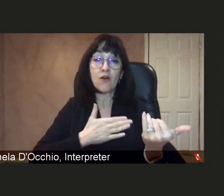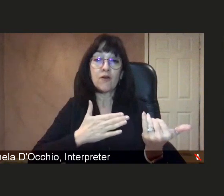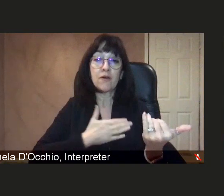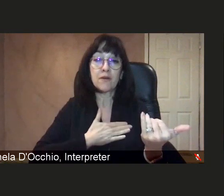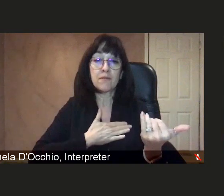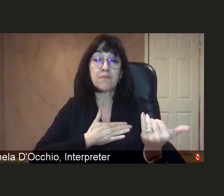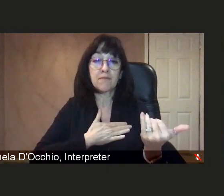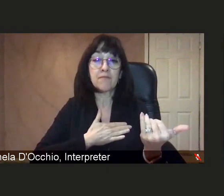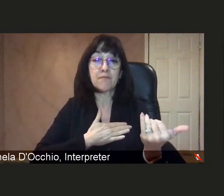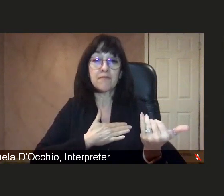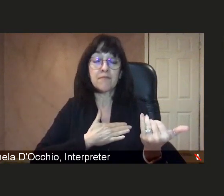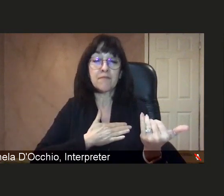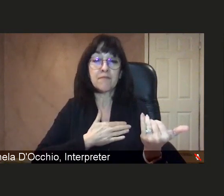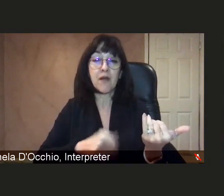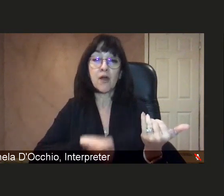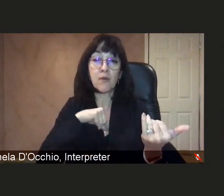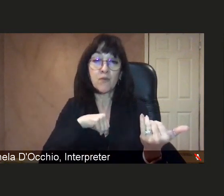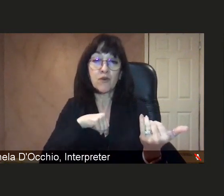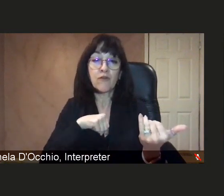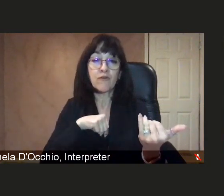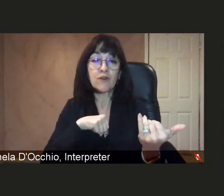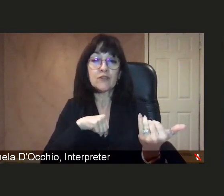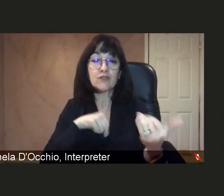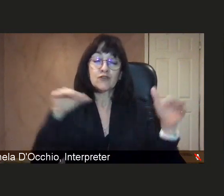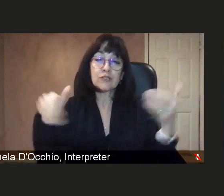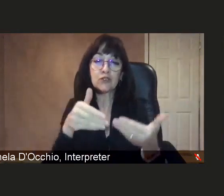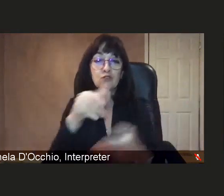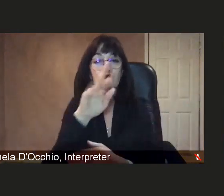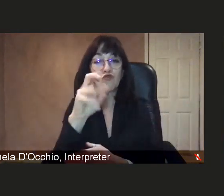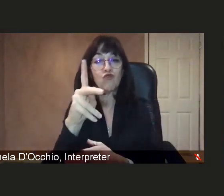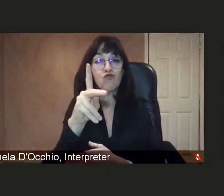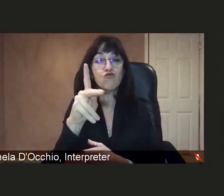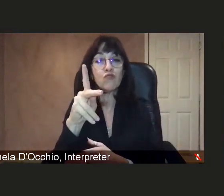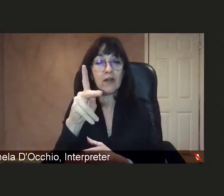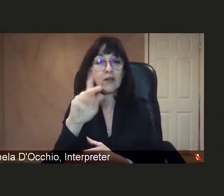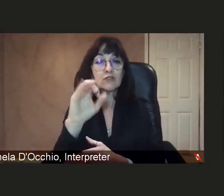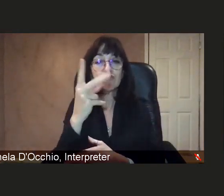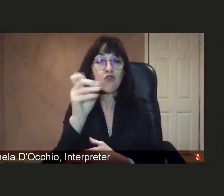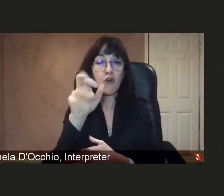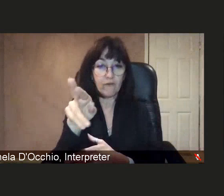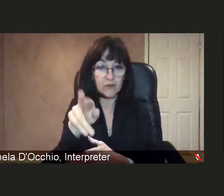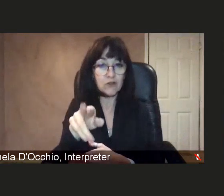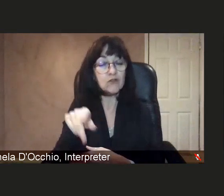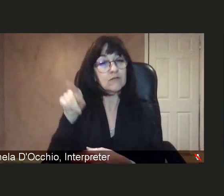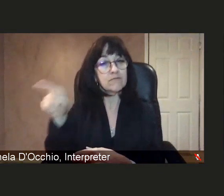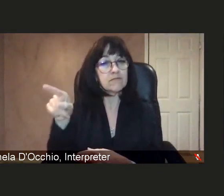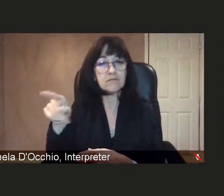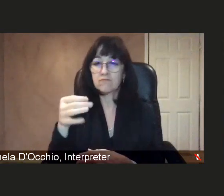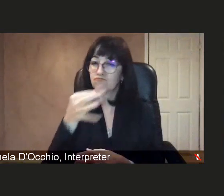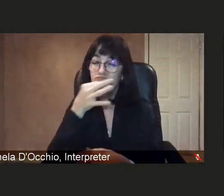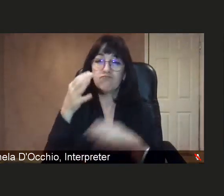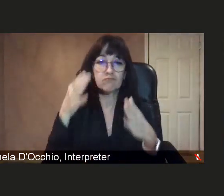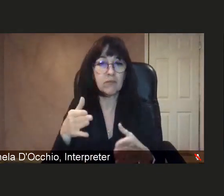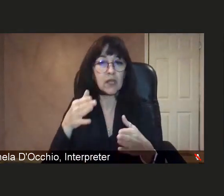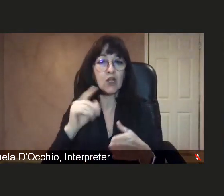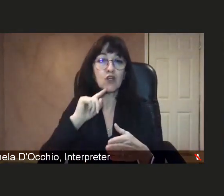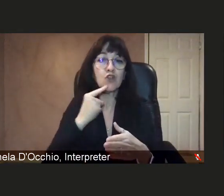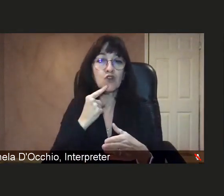Rick Schaffner, who is a superb administrator with a background in critical care nursing and is